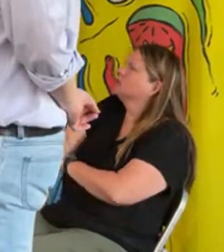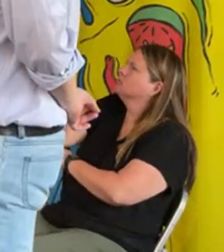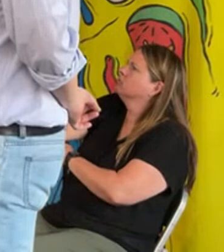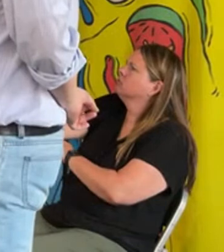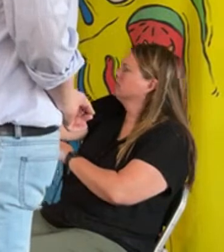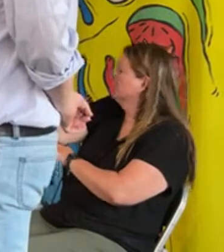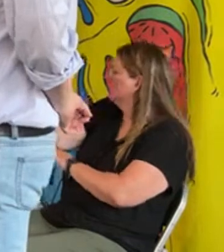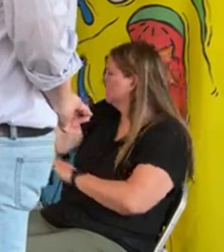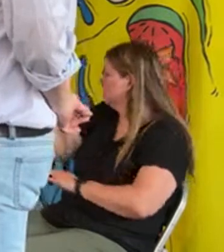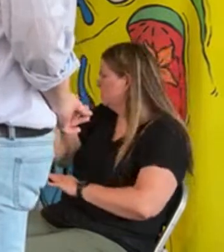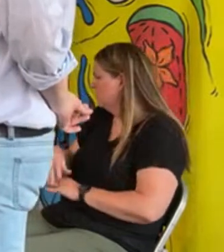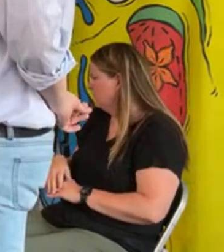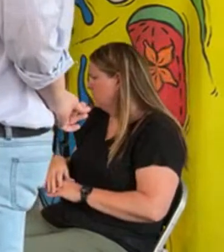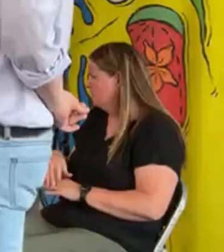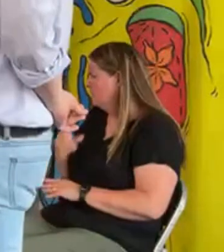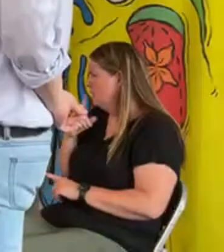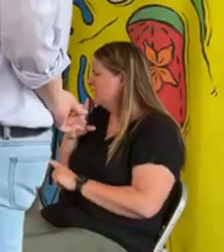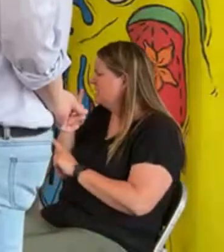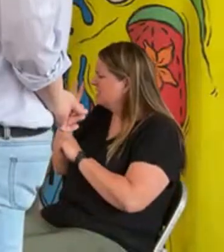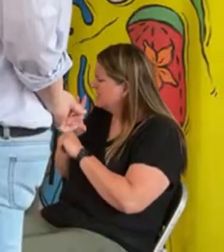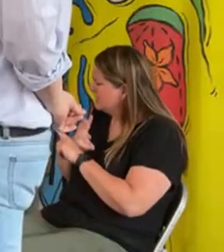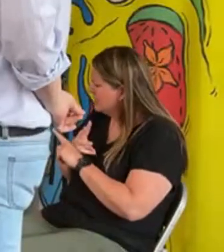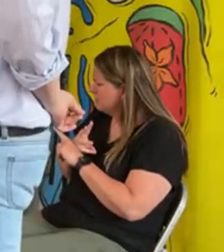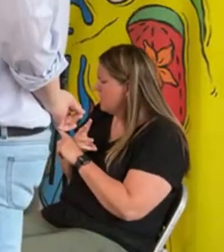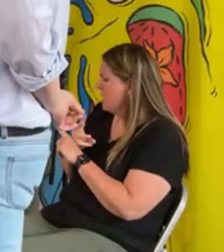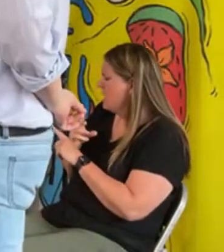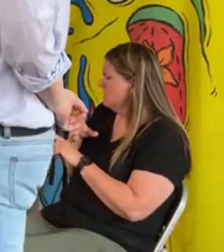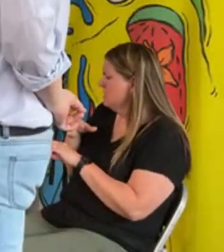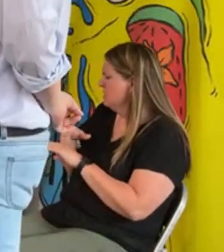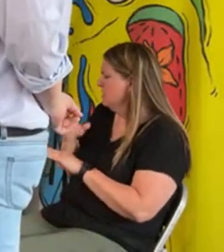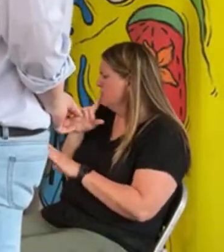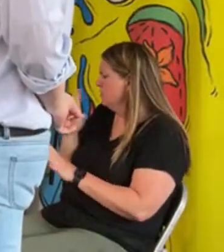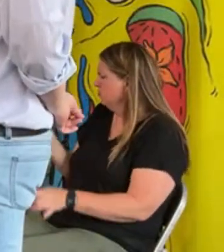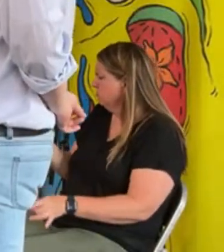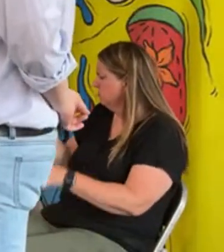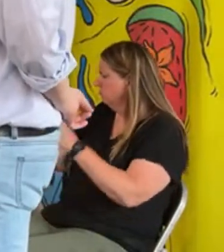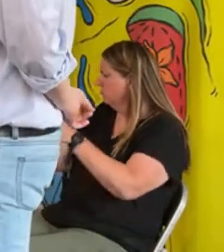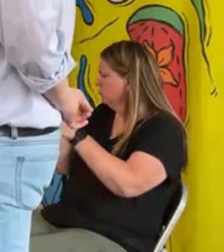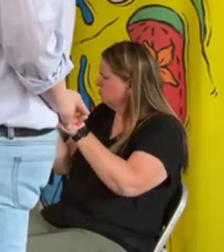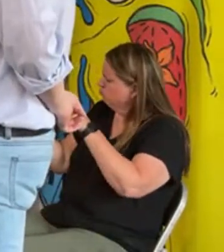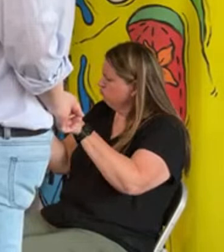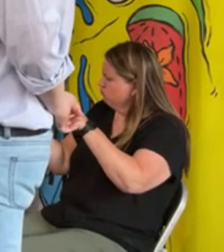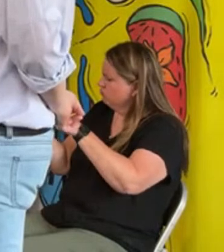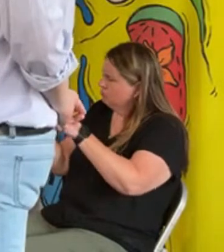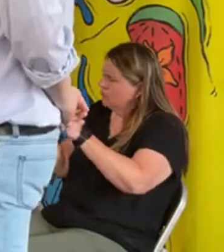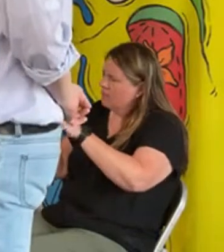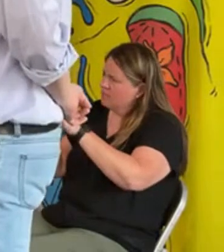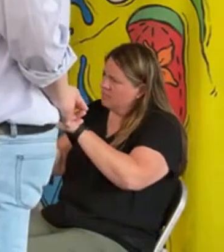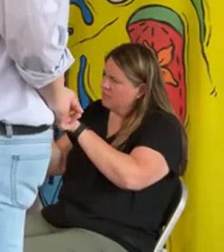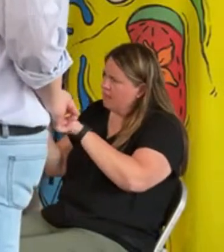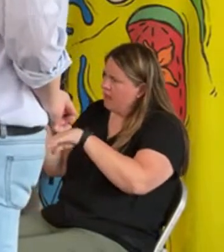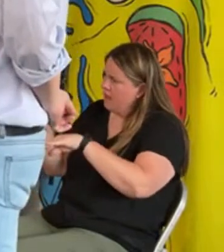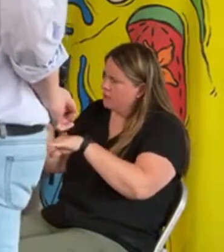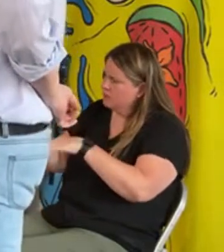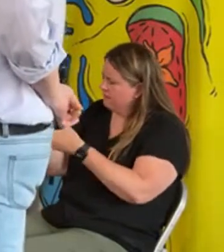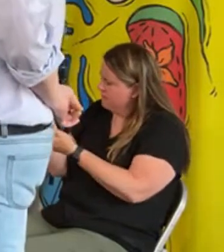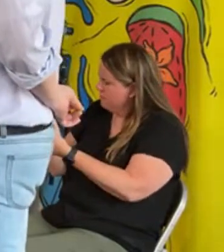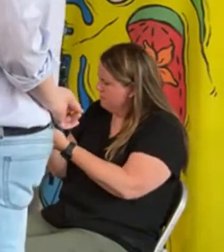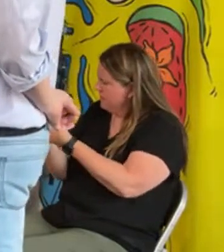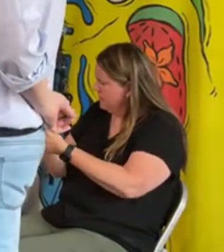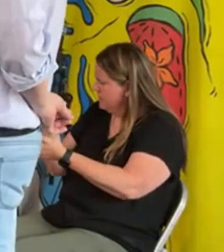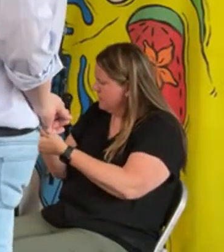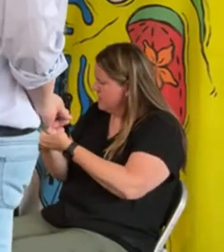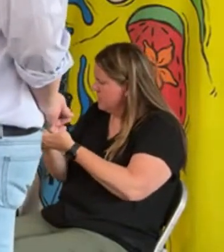the sixth month of a disastrous rain, in a house of money, in